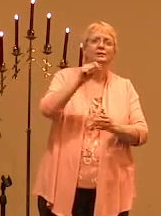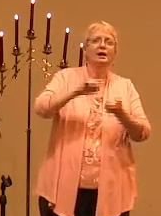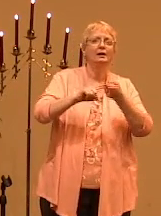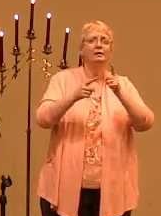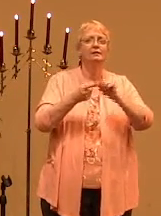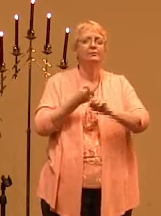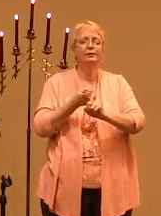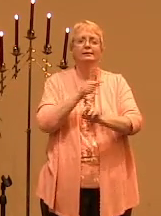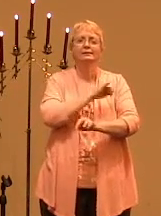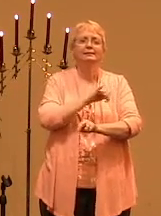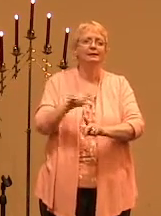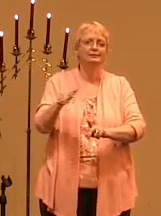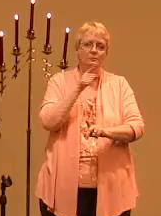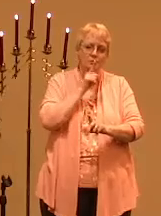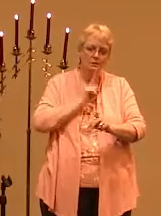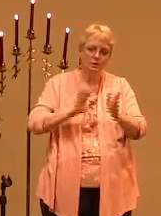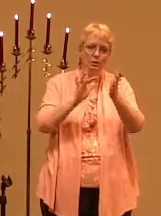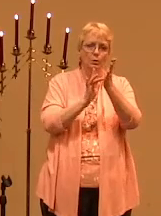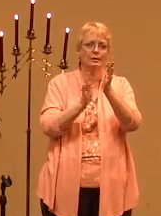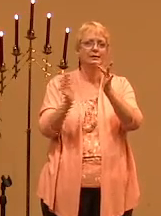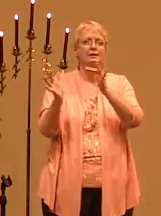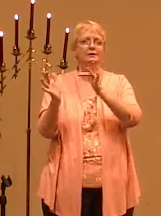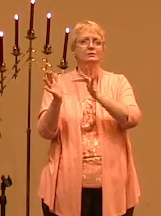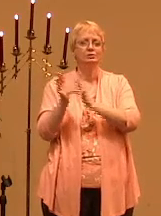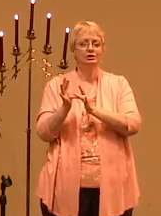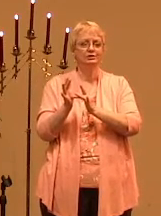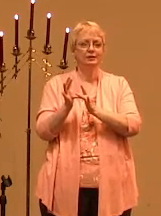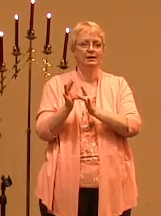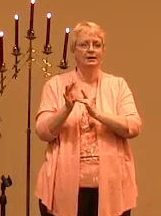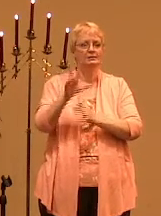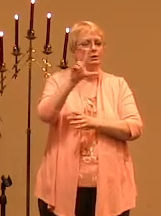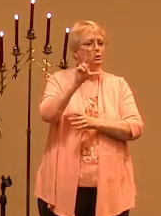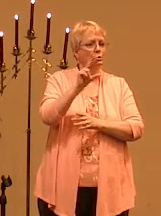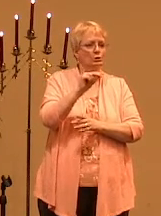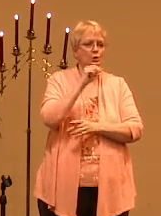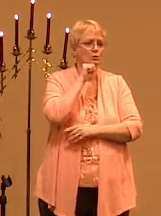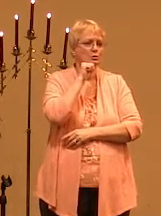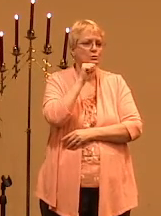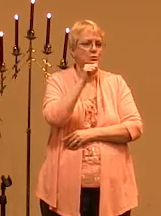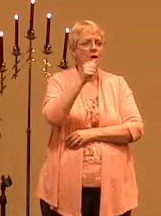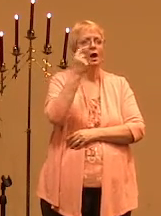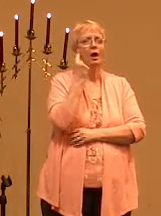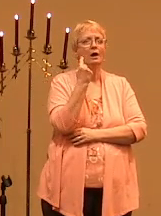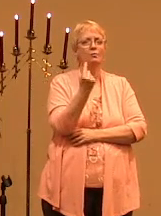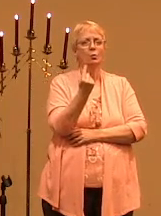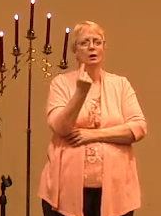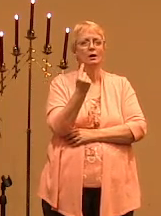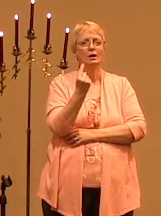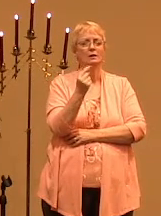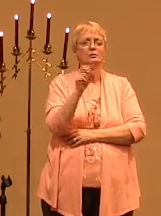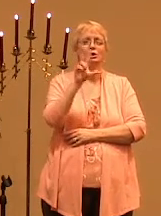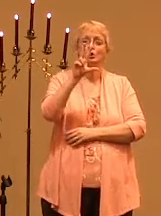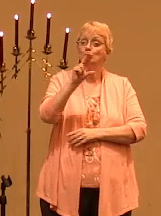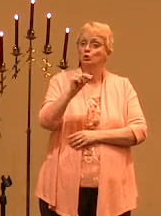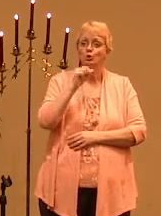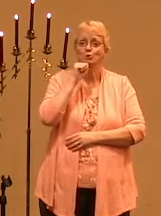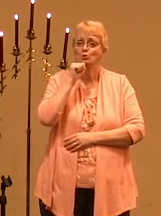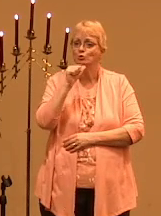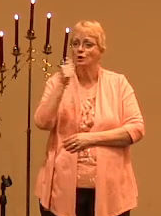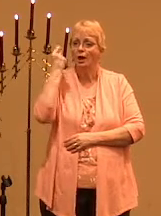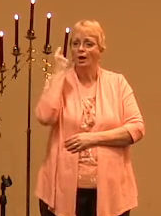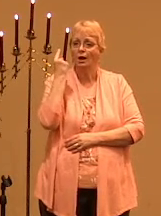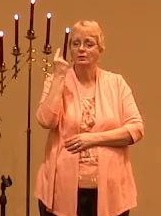There's not a friend like the lowly Jesus. No, not one.